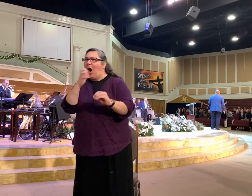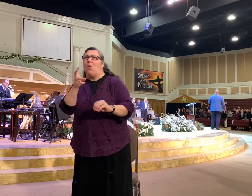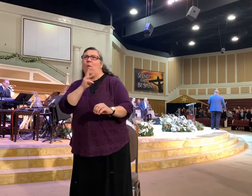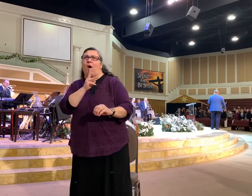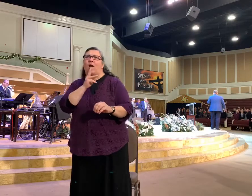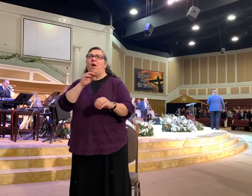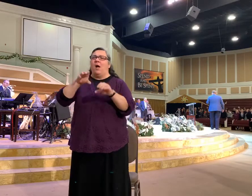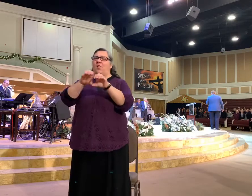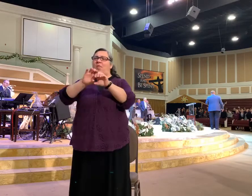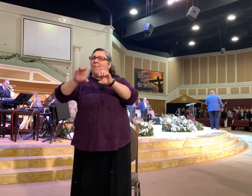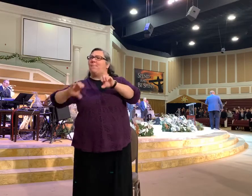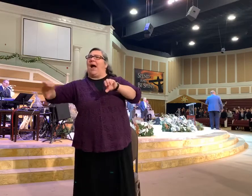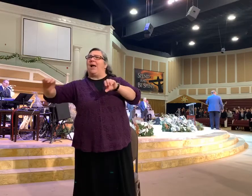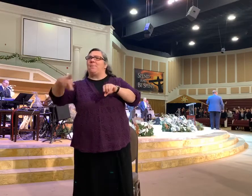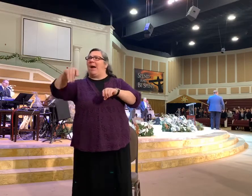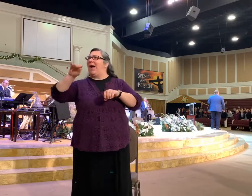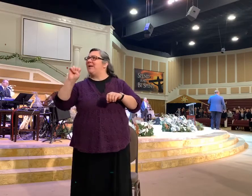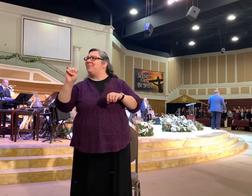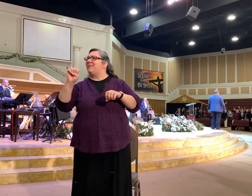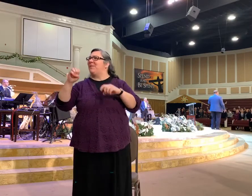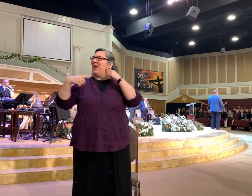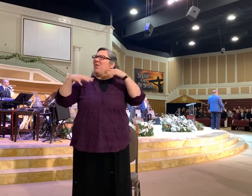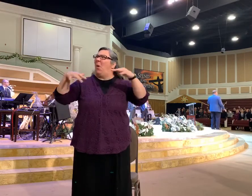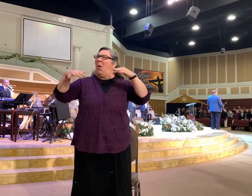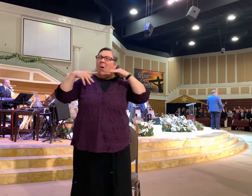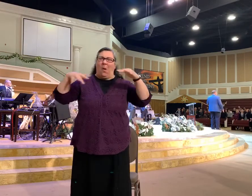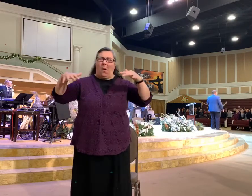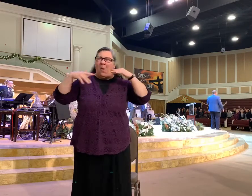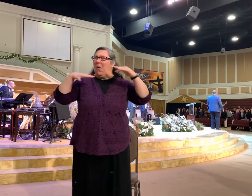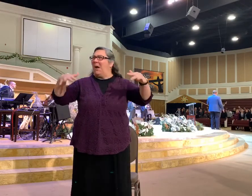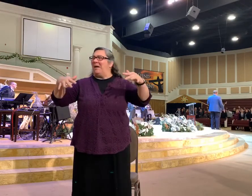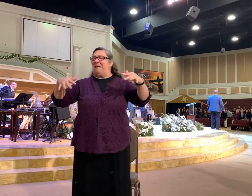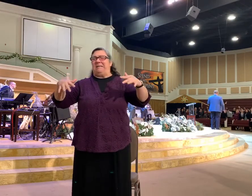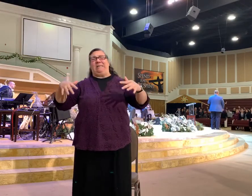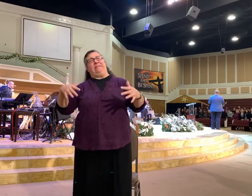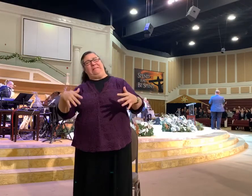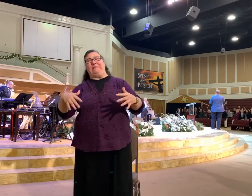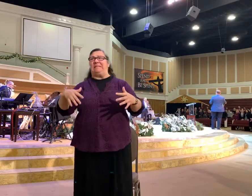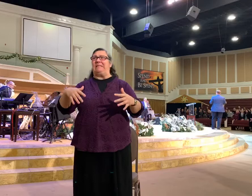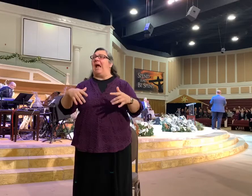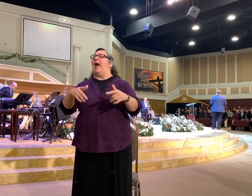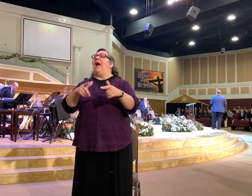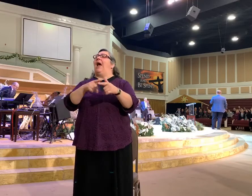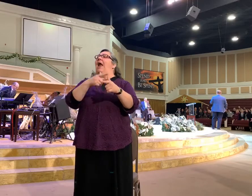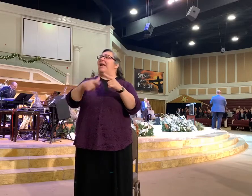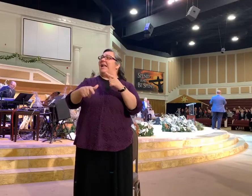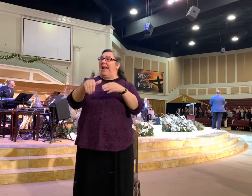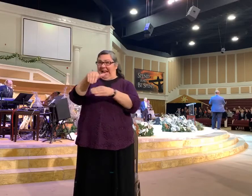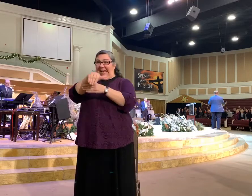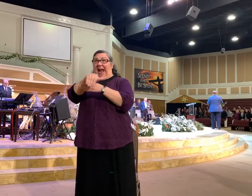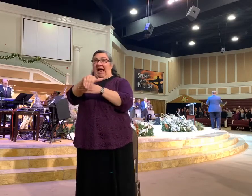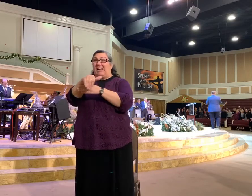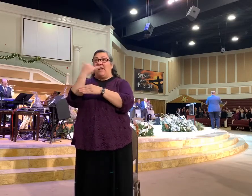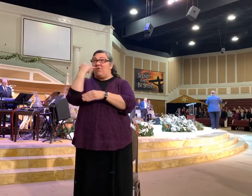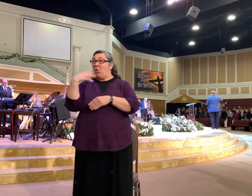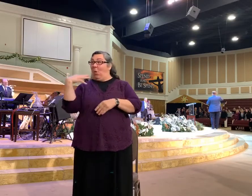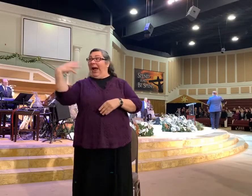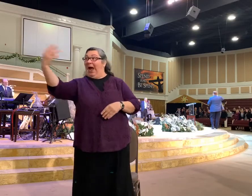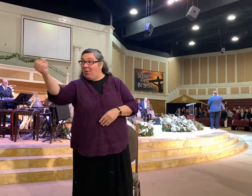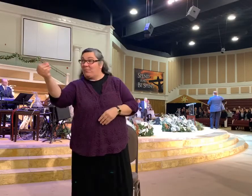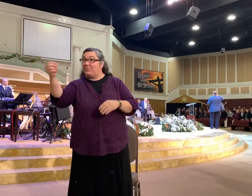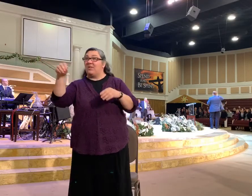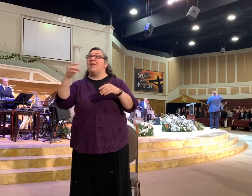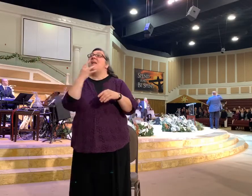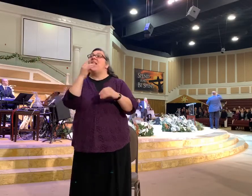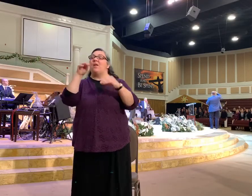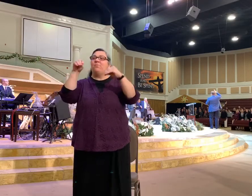rattled. And it was just one of those. And then to go out, if after dark, you have to walk, and the lights were those where